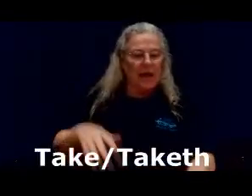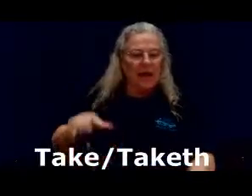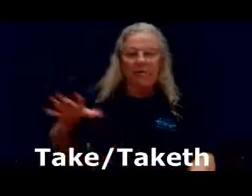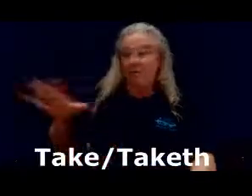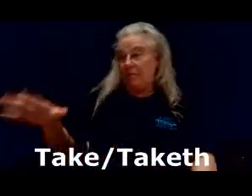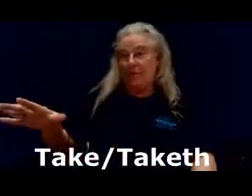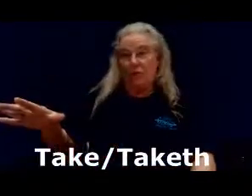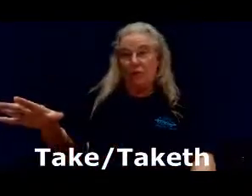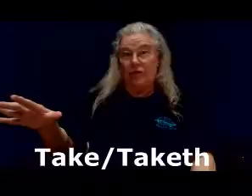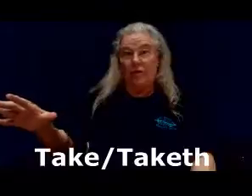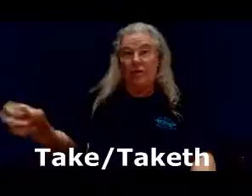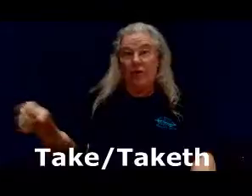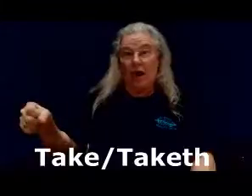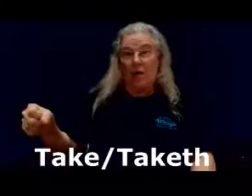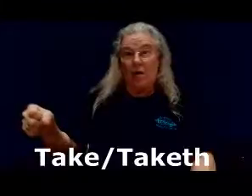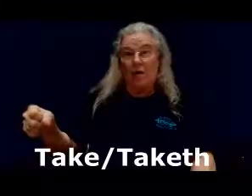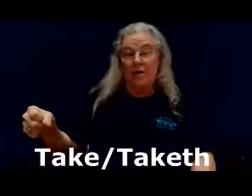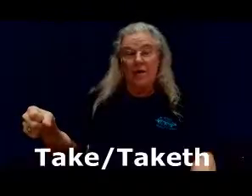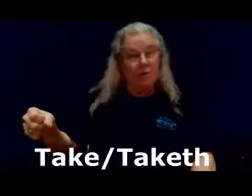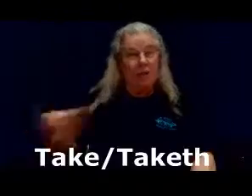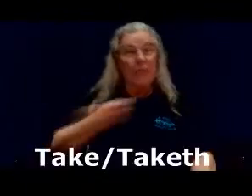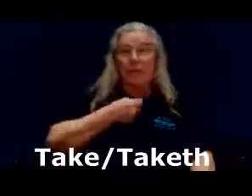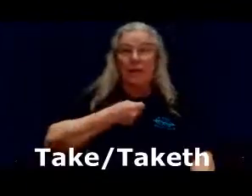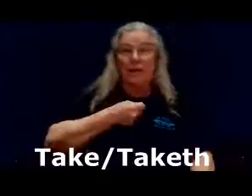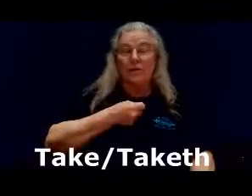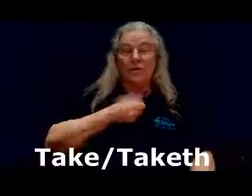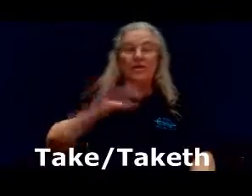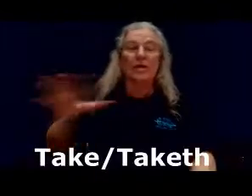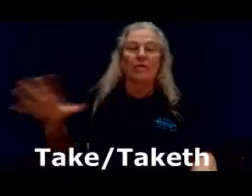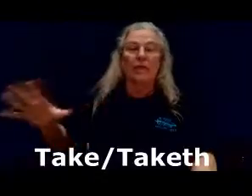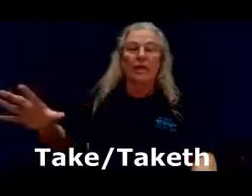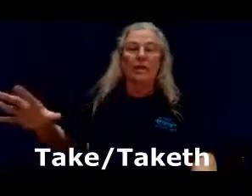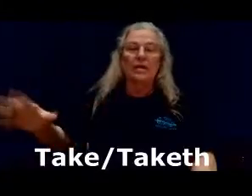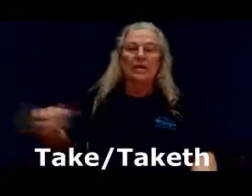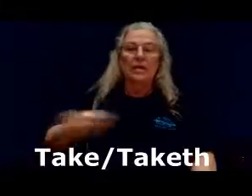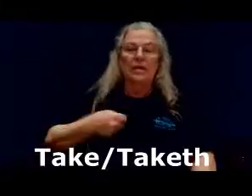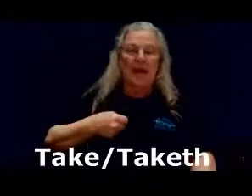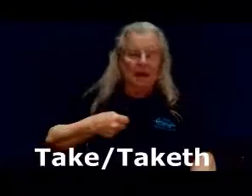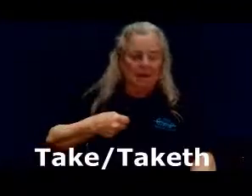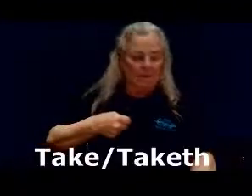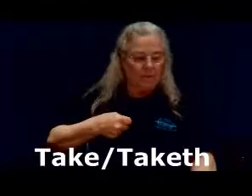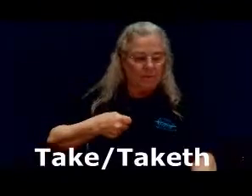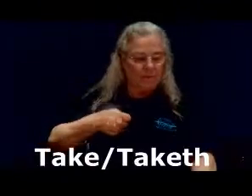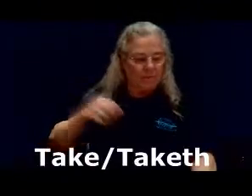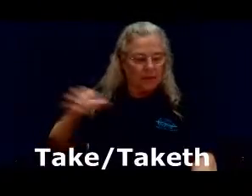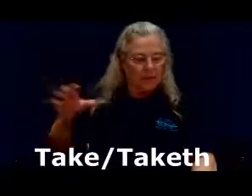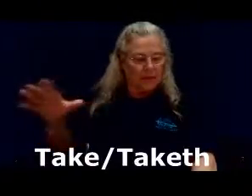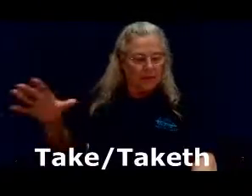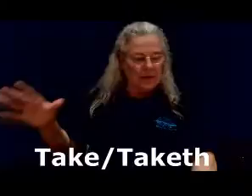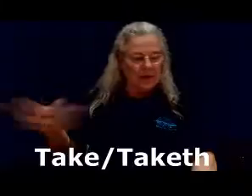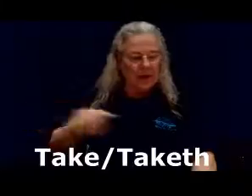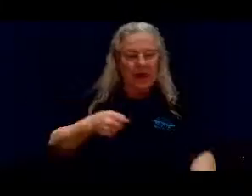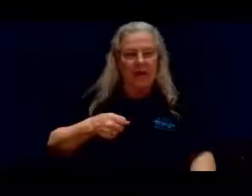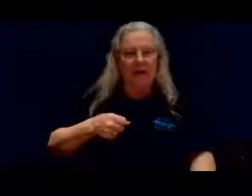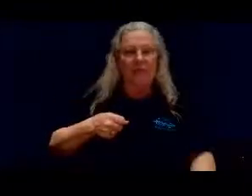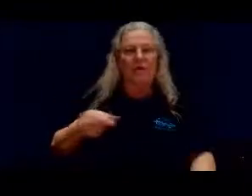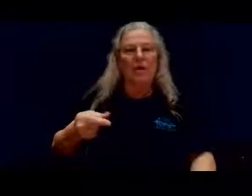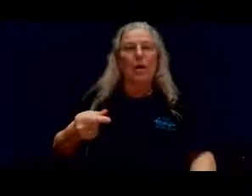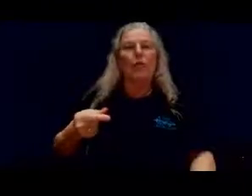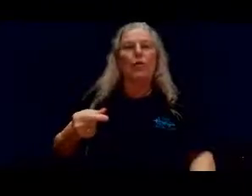Taketh, it's over there. I want it. I grab it and bring it to myself. Take. Take.